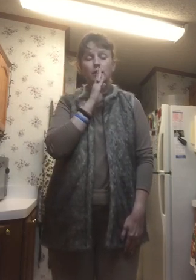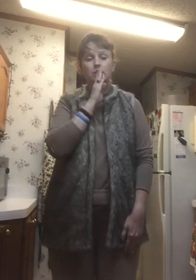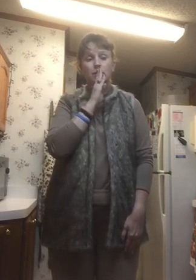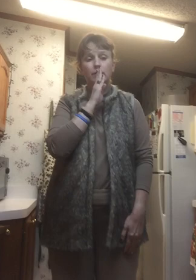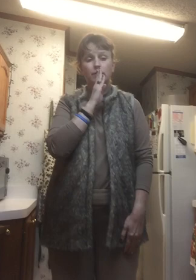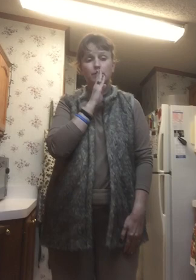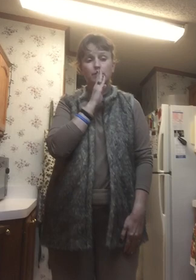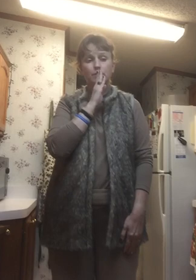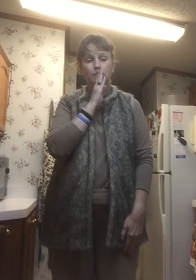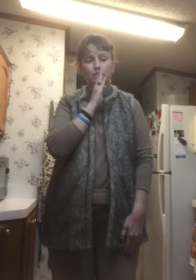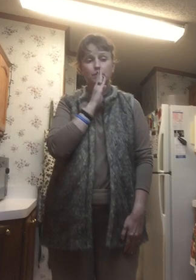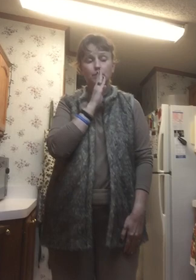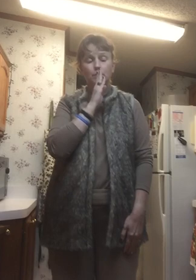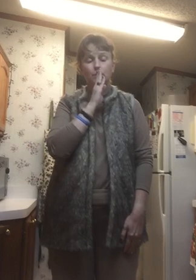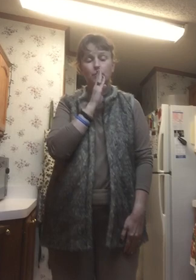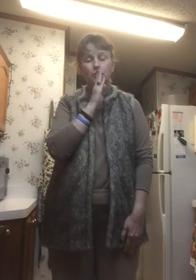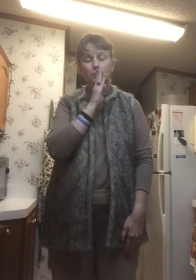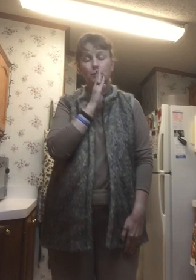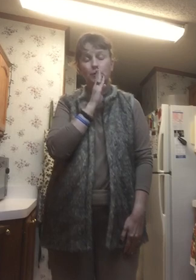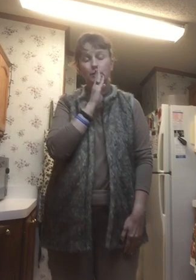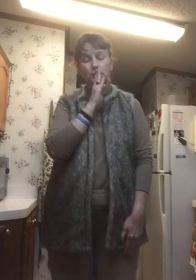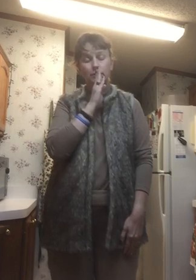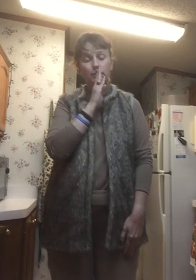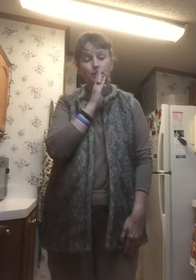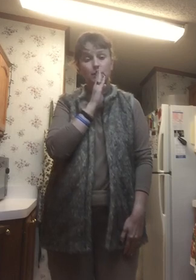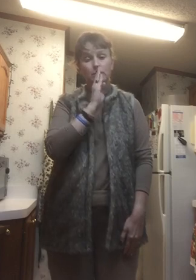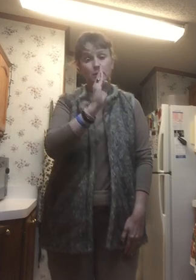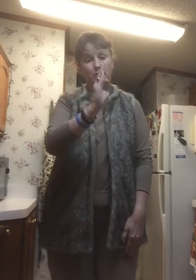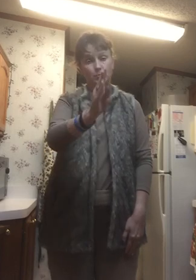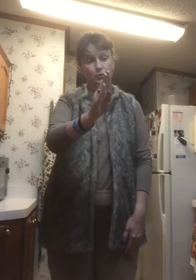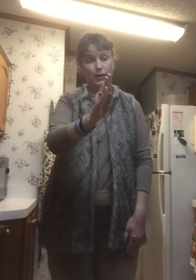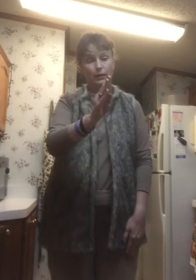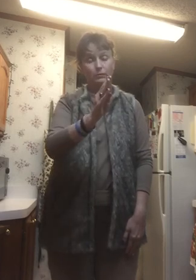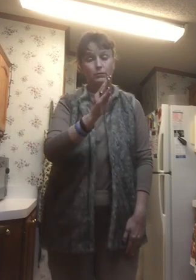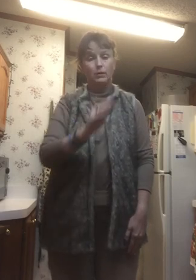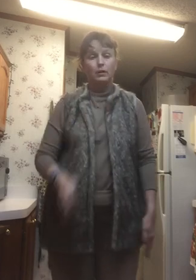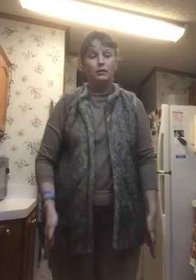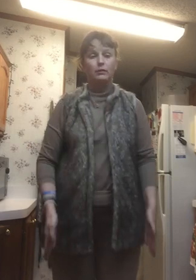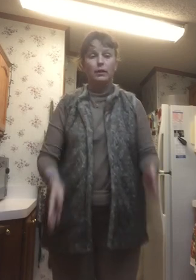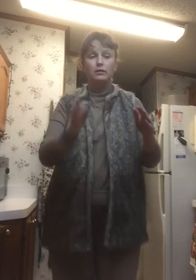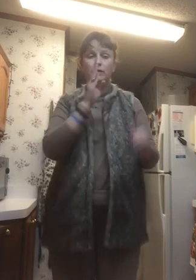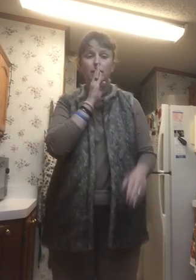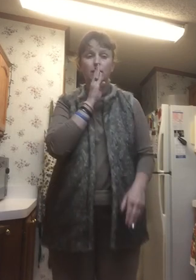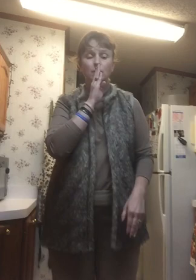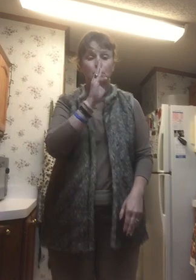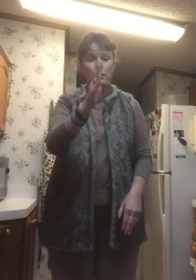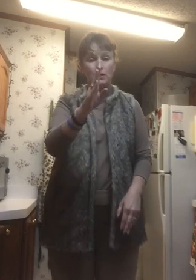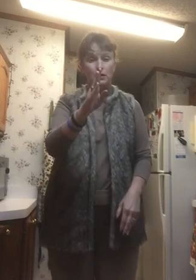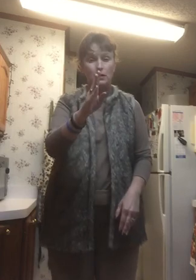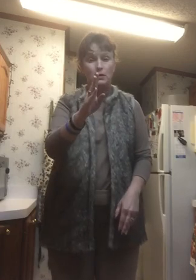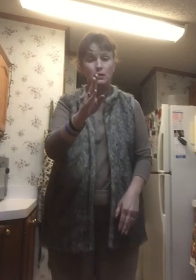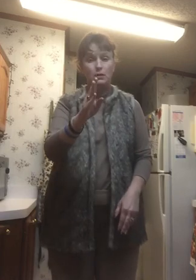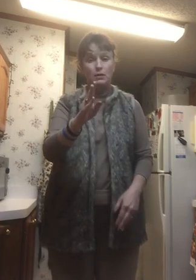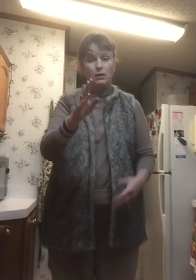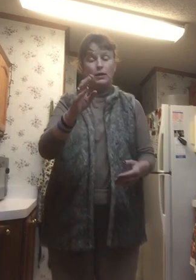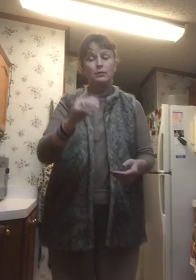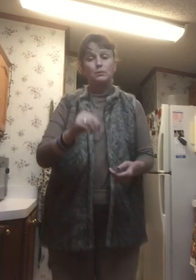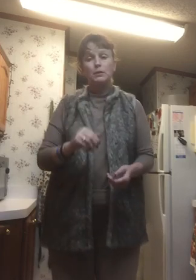and you're going to put it at your lips, and it's going to come straight out. Let there be, and then